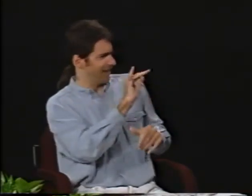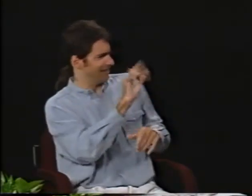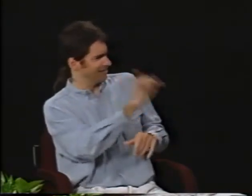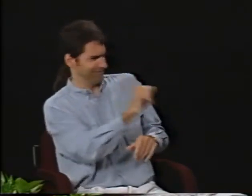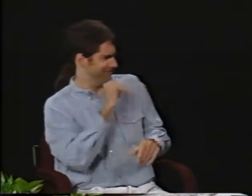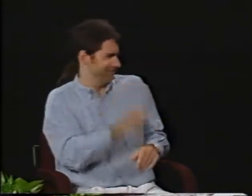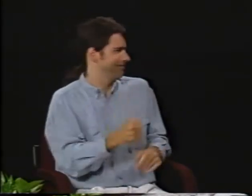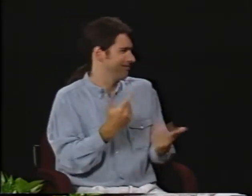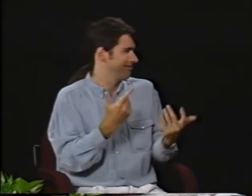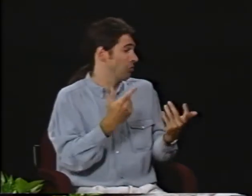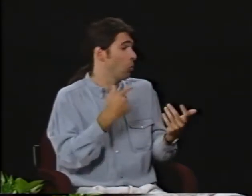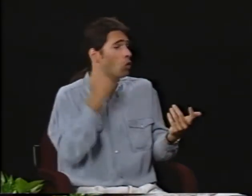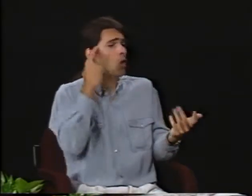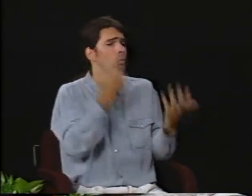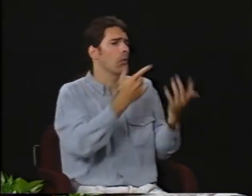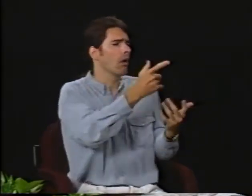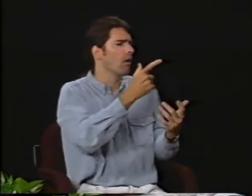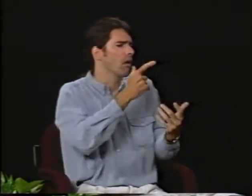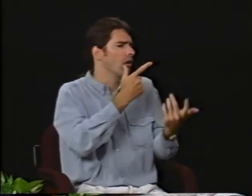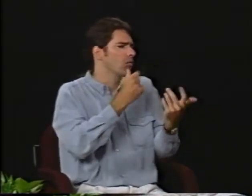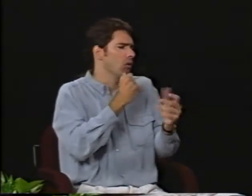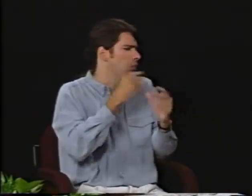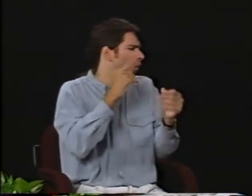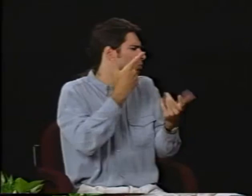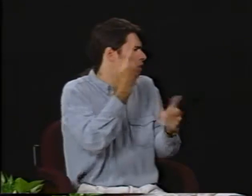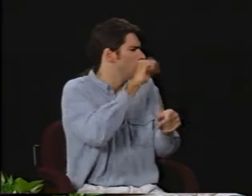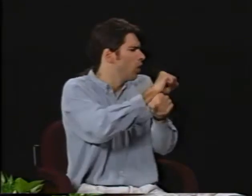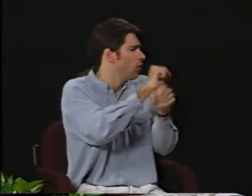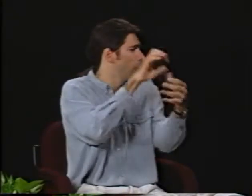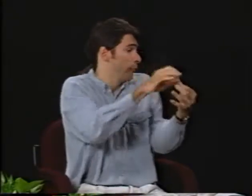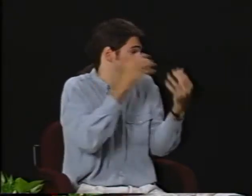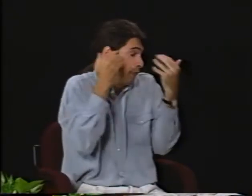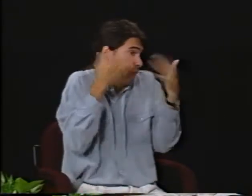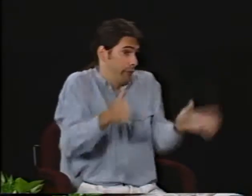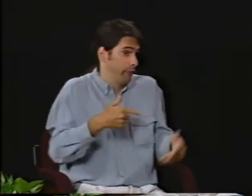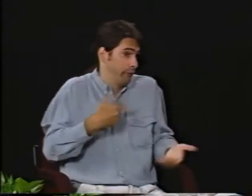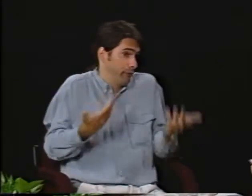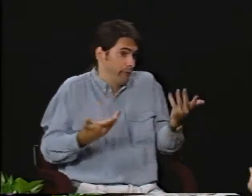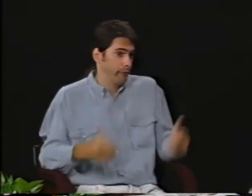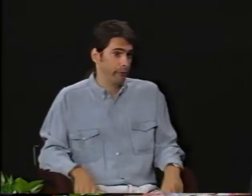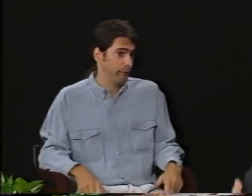Thank you.